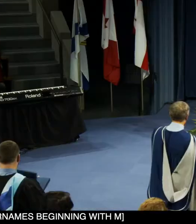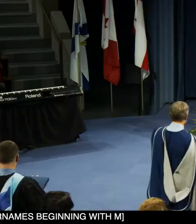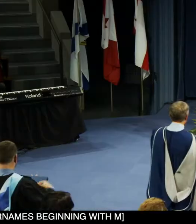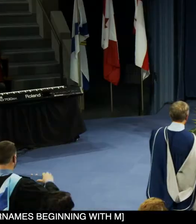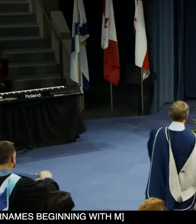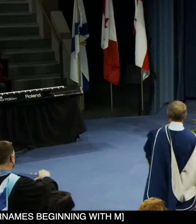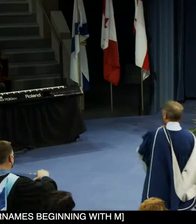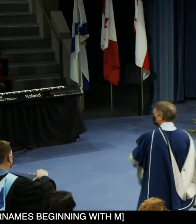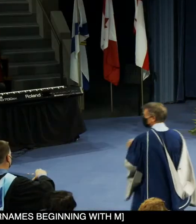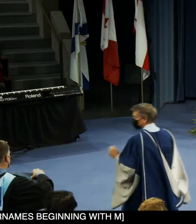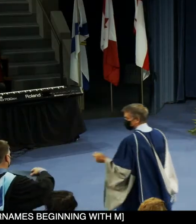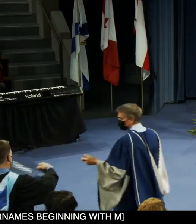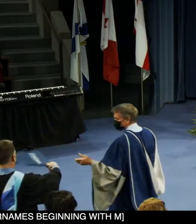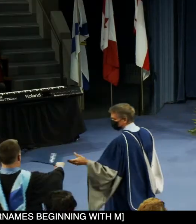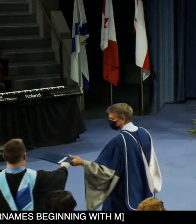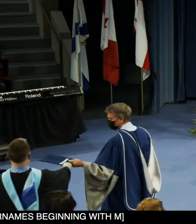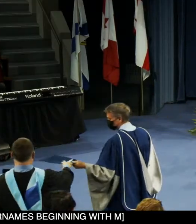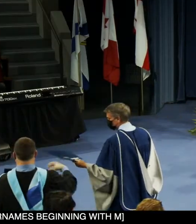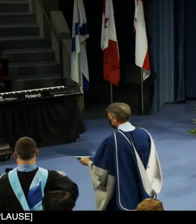Alexander Padfield.